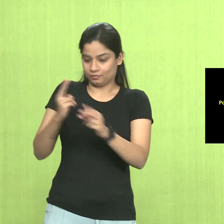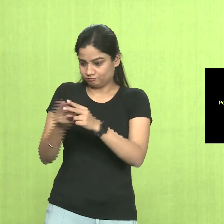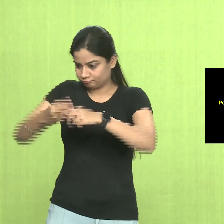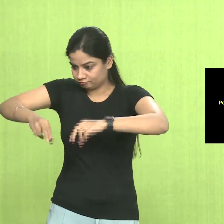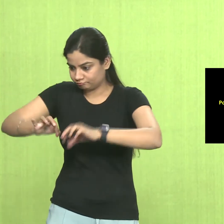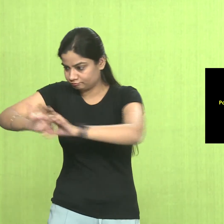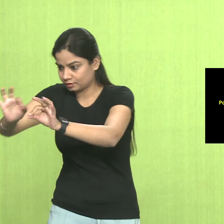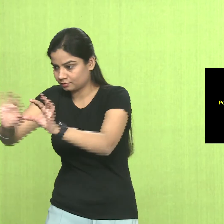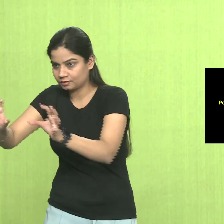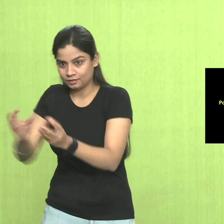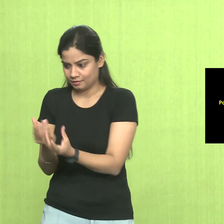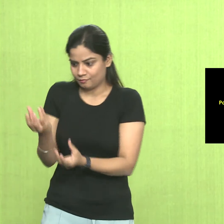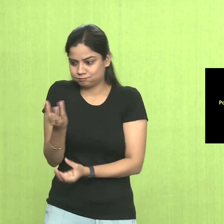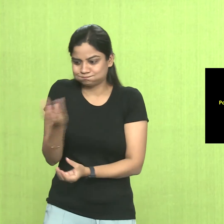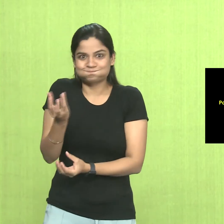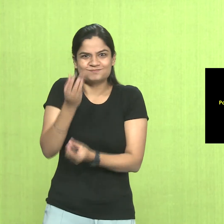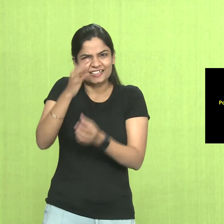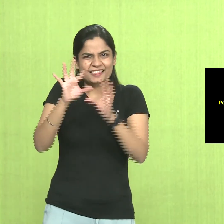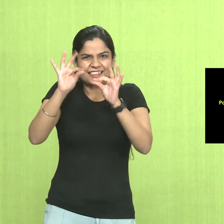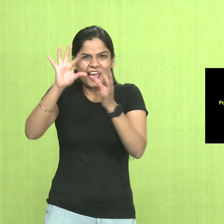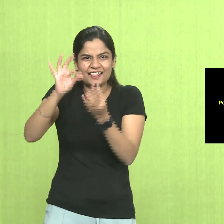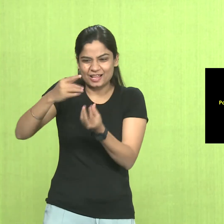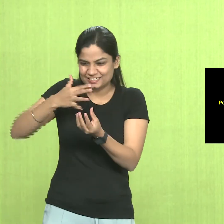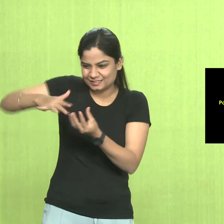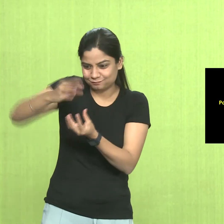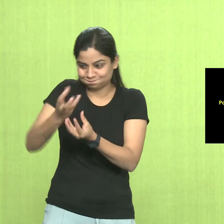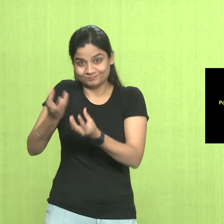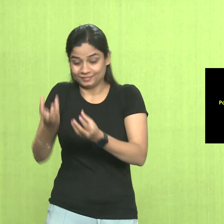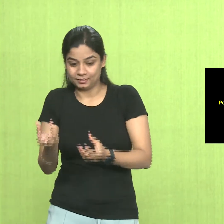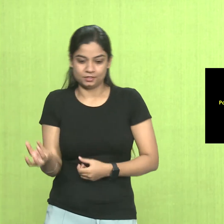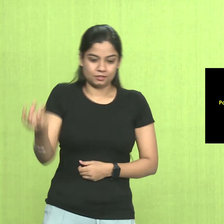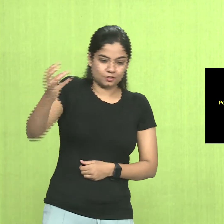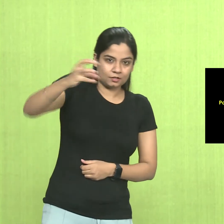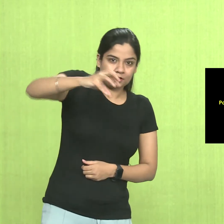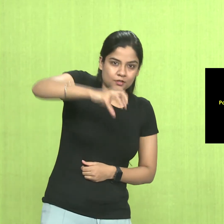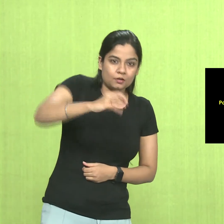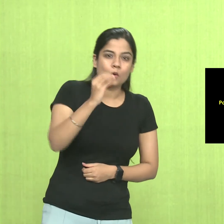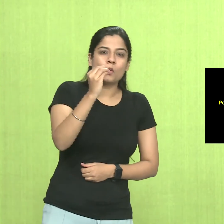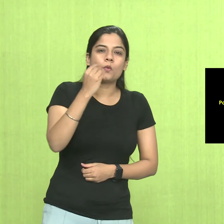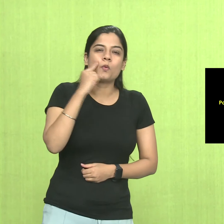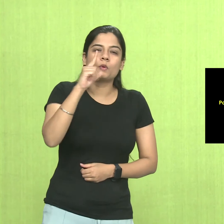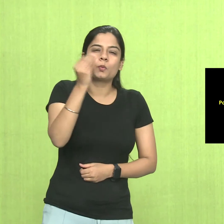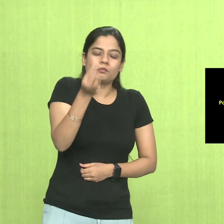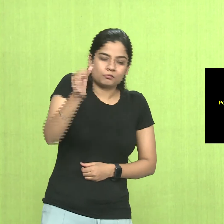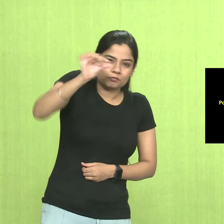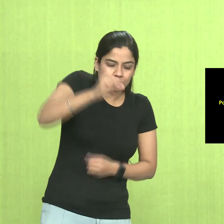take the yolk of the egg and then put it inside the little bit of oil, so it will get